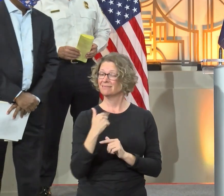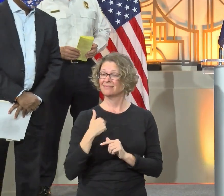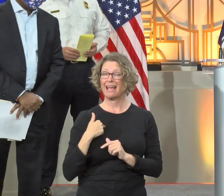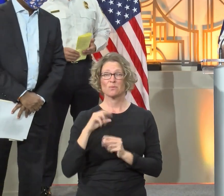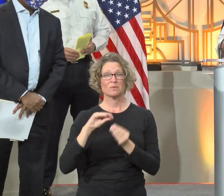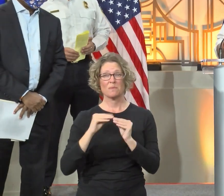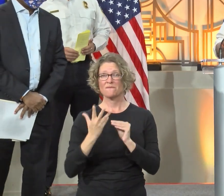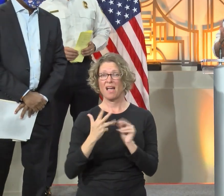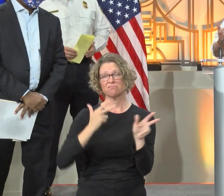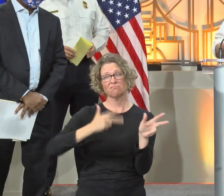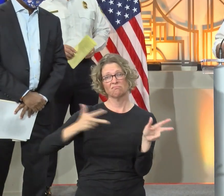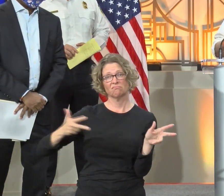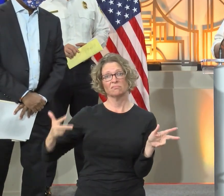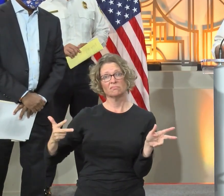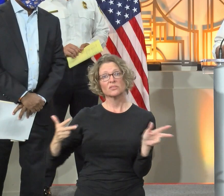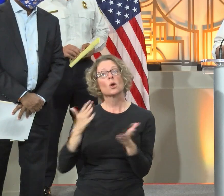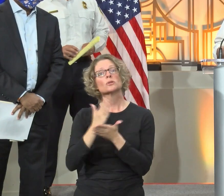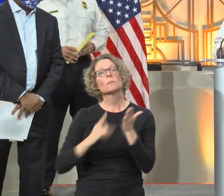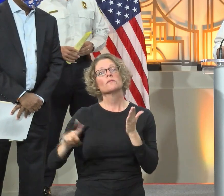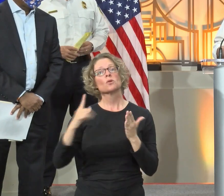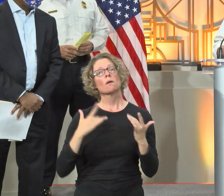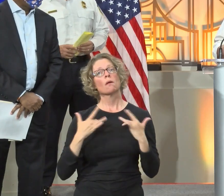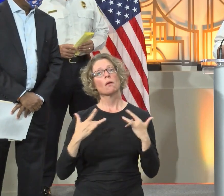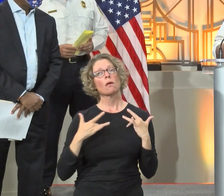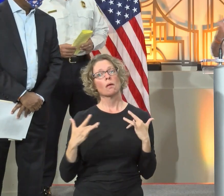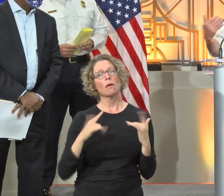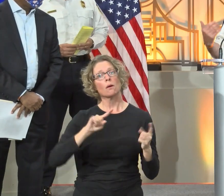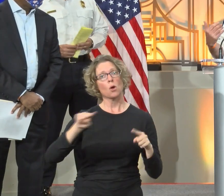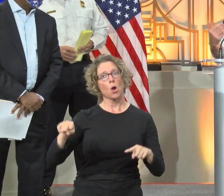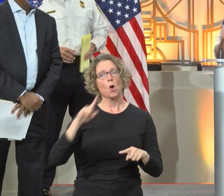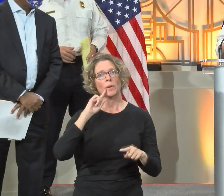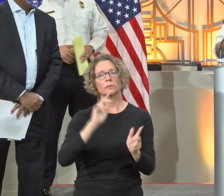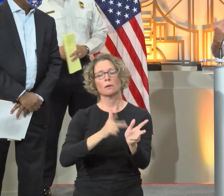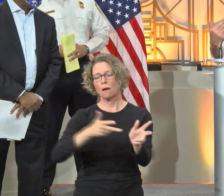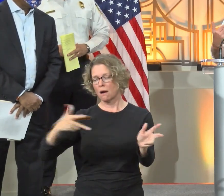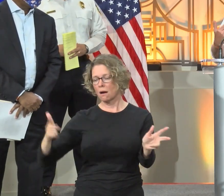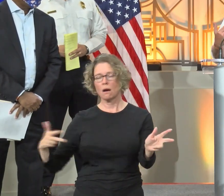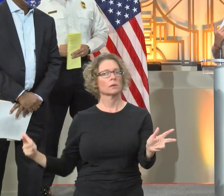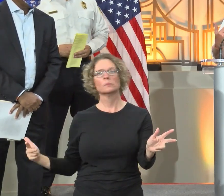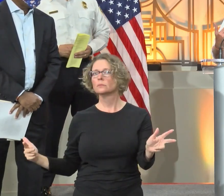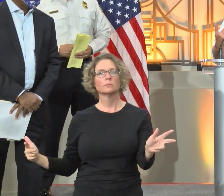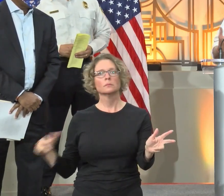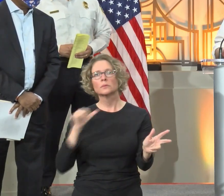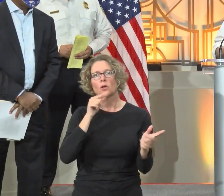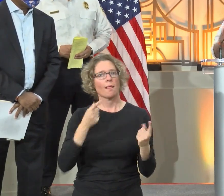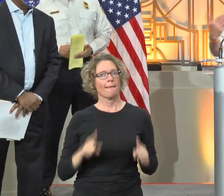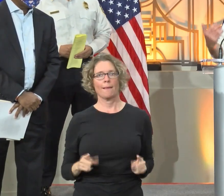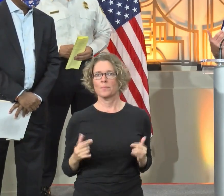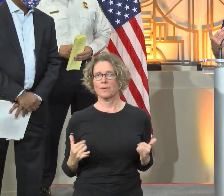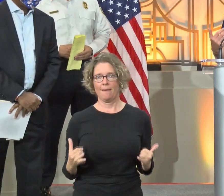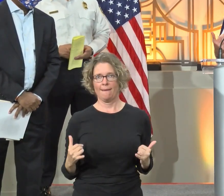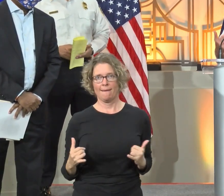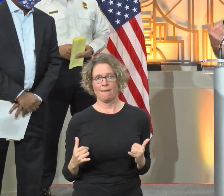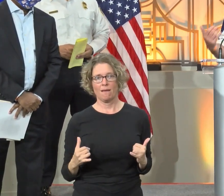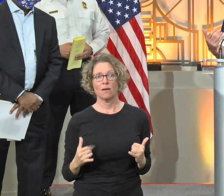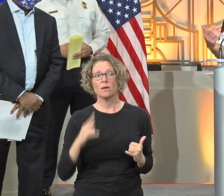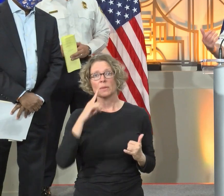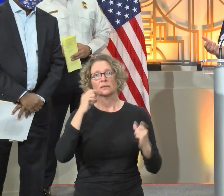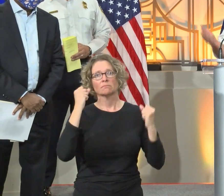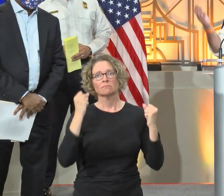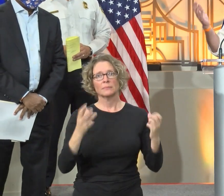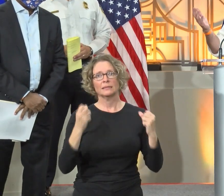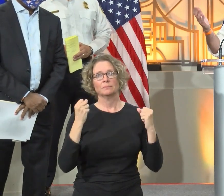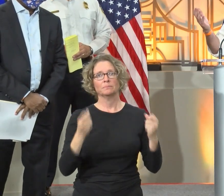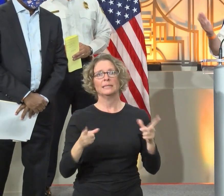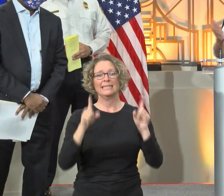to go, or concerned, I should say afraid, but concerned of going because of long lines, that is simply not the case anymore. The testing capacity the mayor referred to